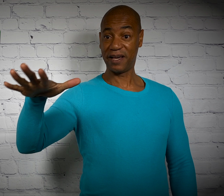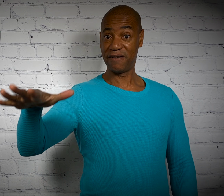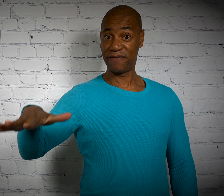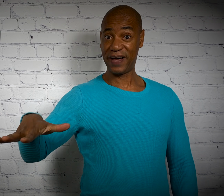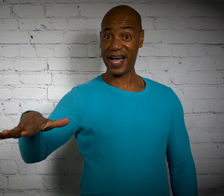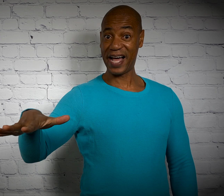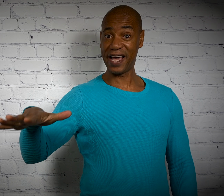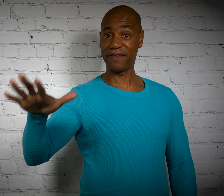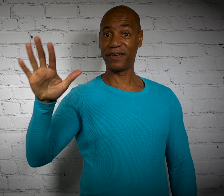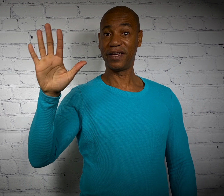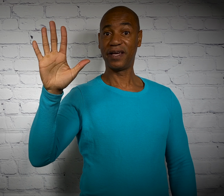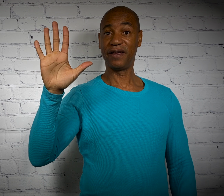55,